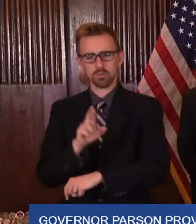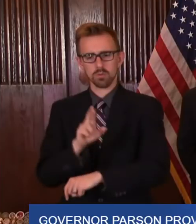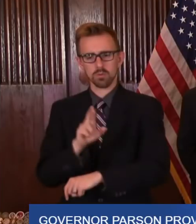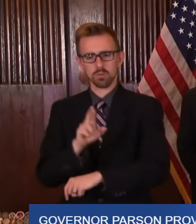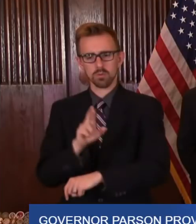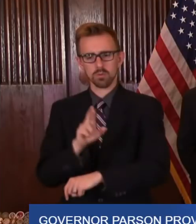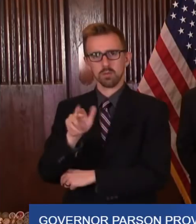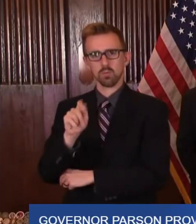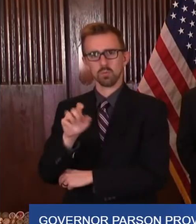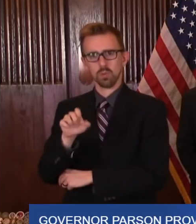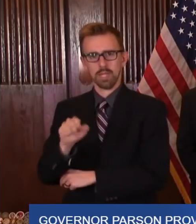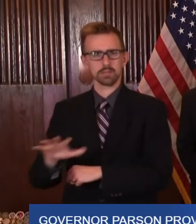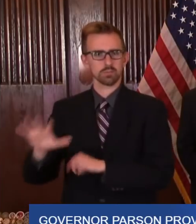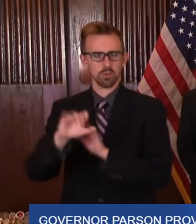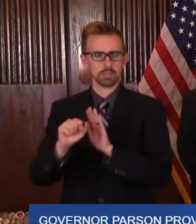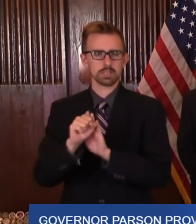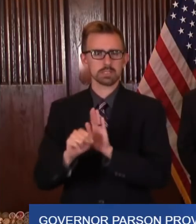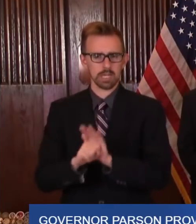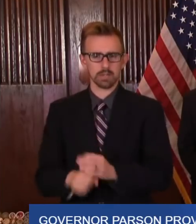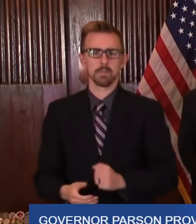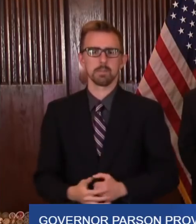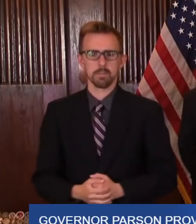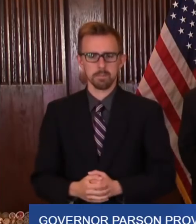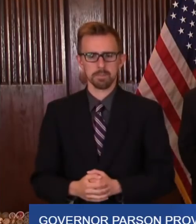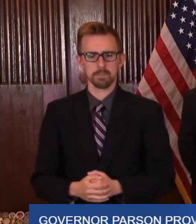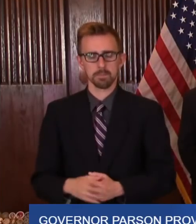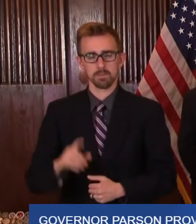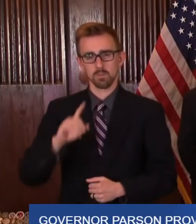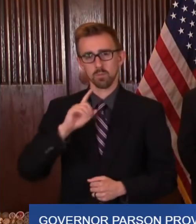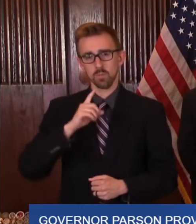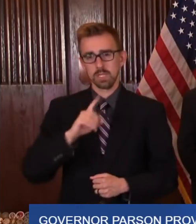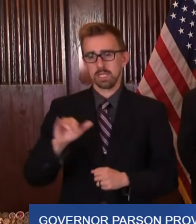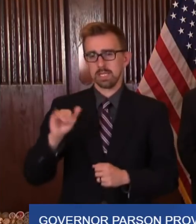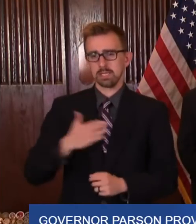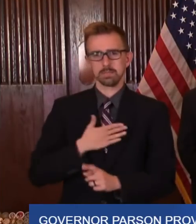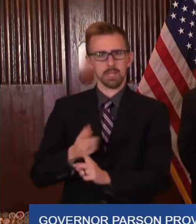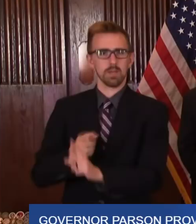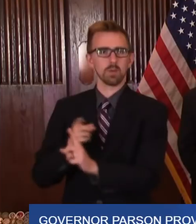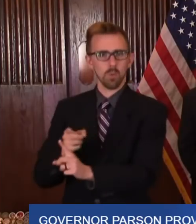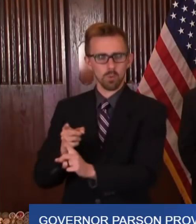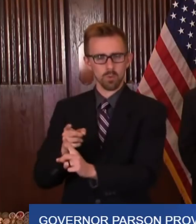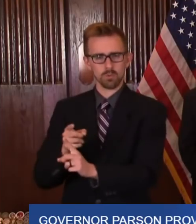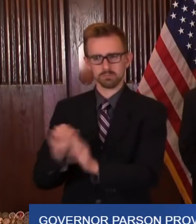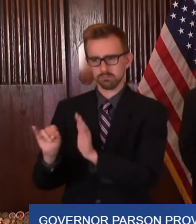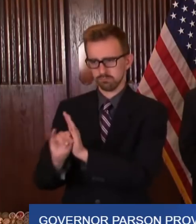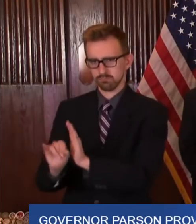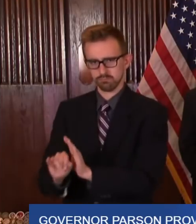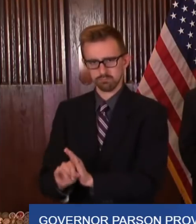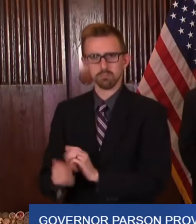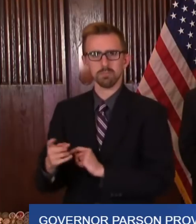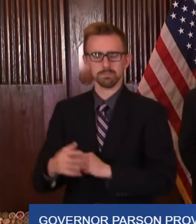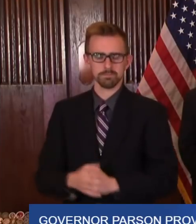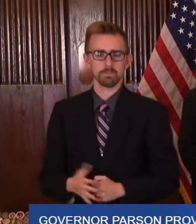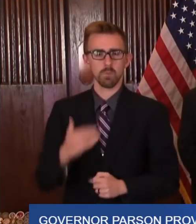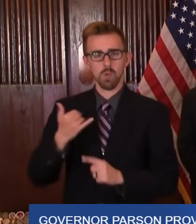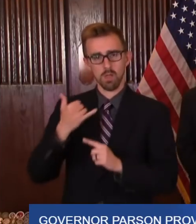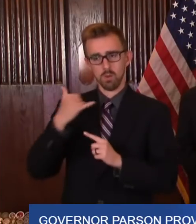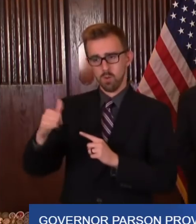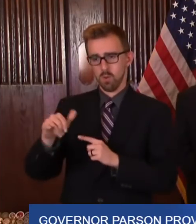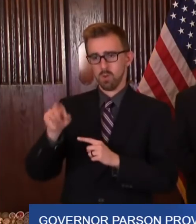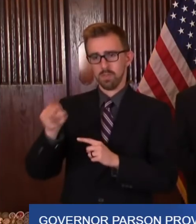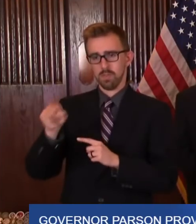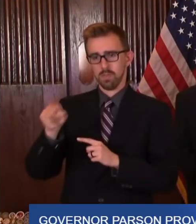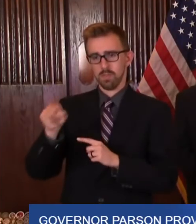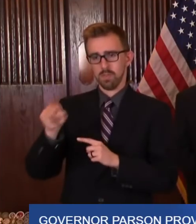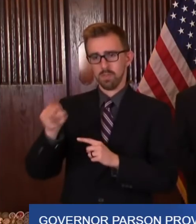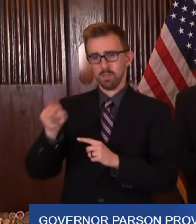state, and it has really been a goal of mine to find that out. So I called that particular state 2